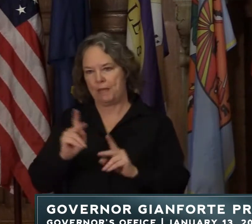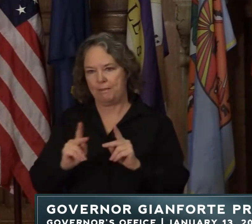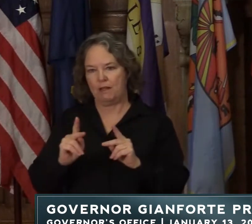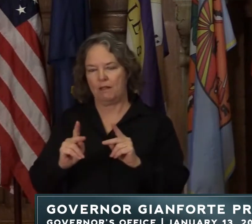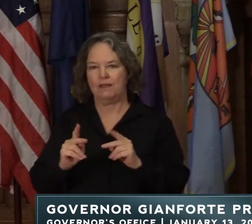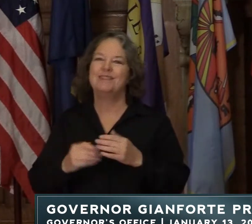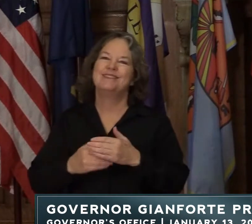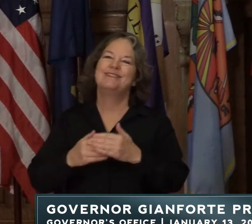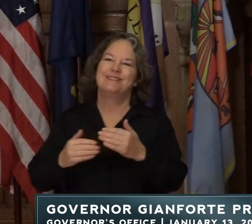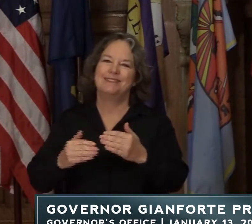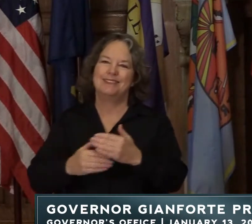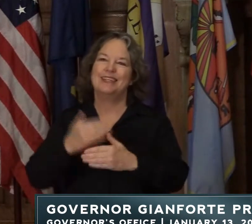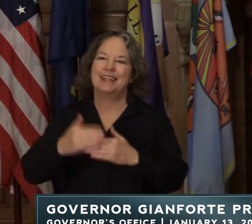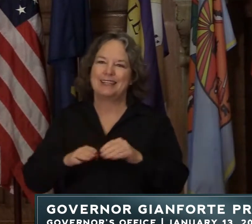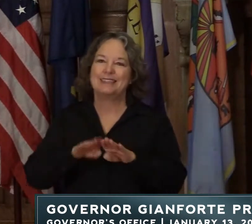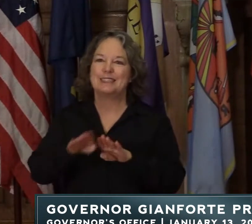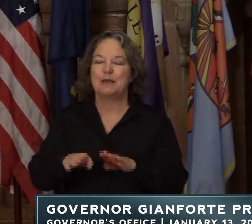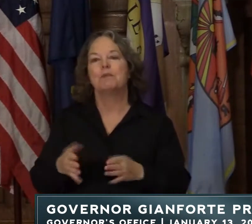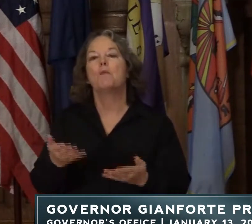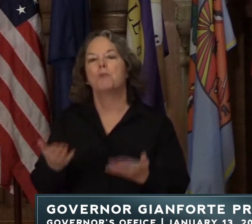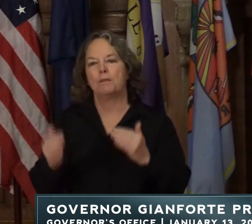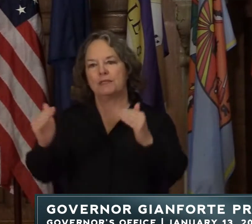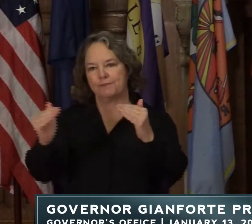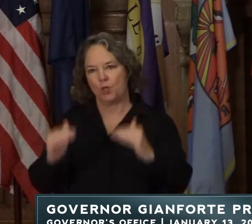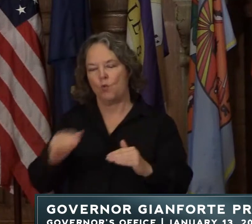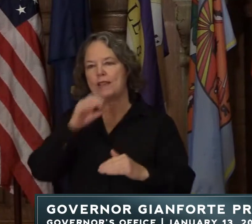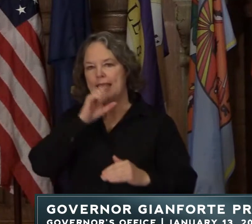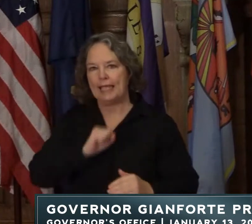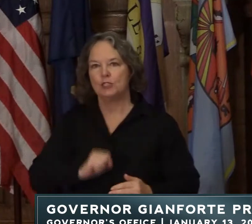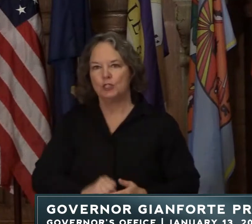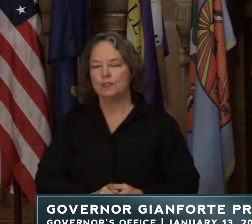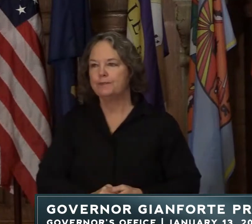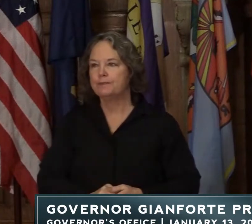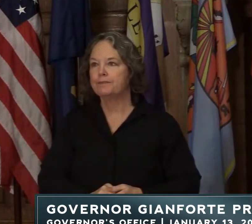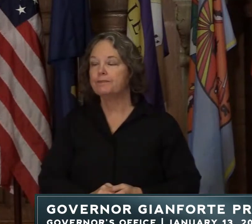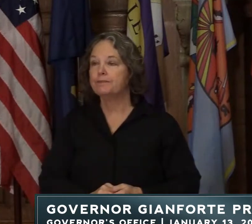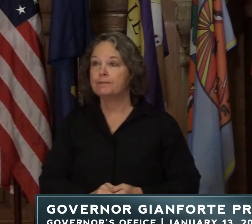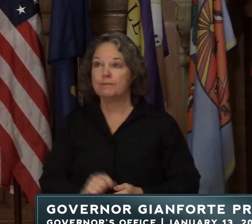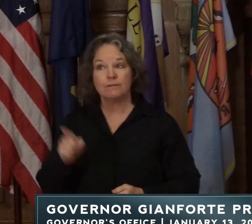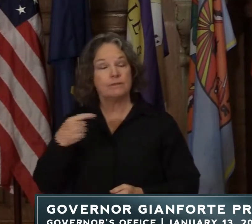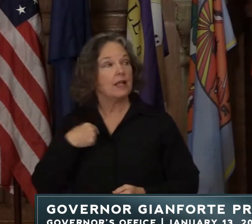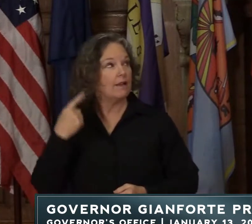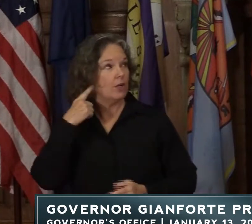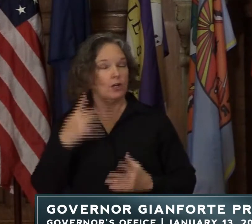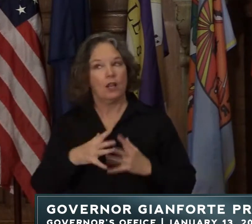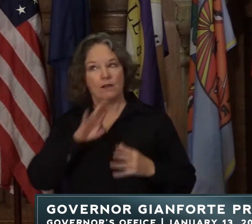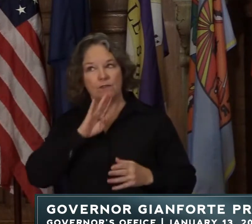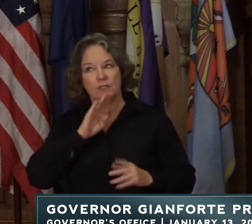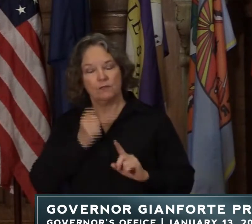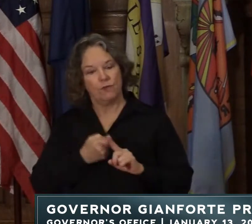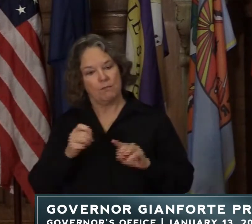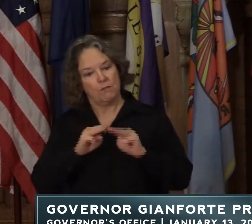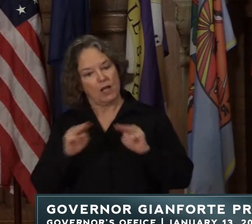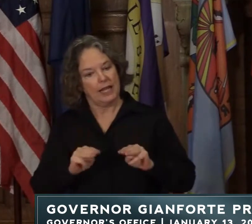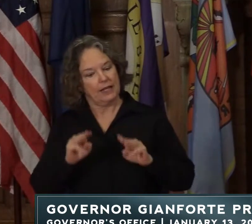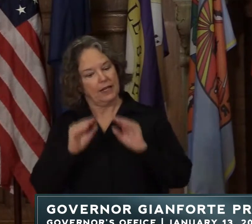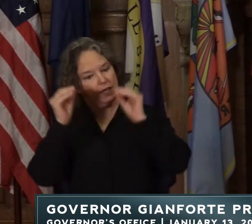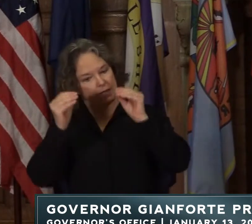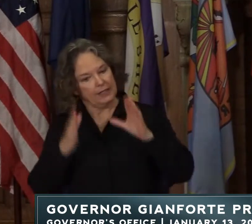step would be lowering the age. Next question? Yes. I've heard a lot of frustration from Montana